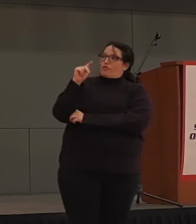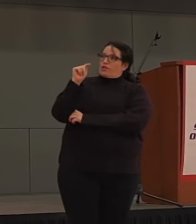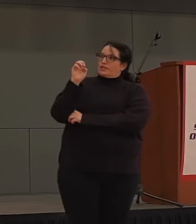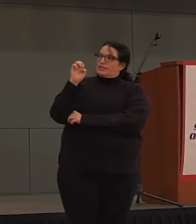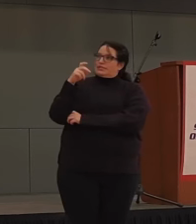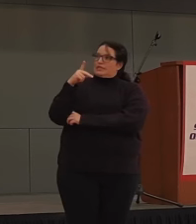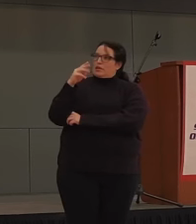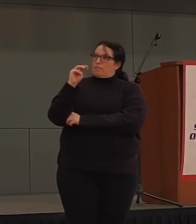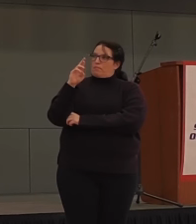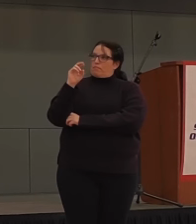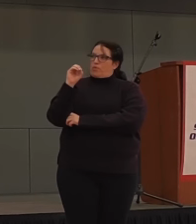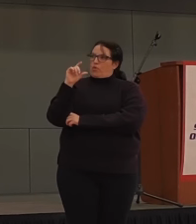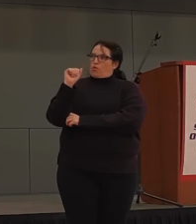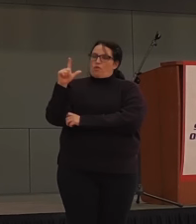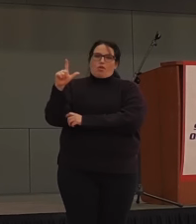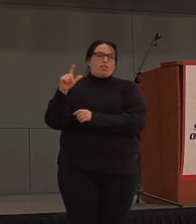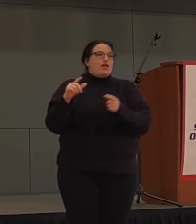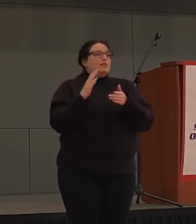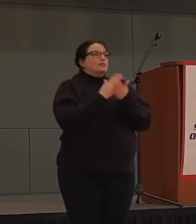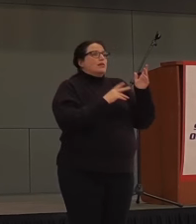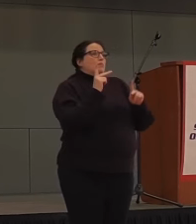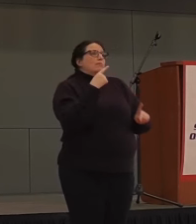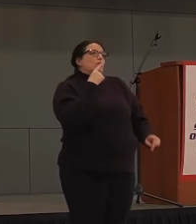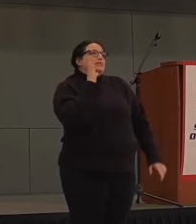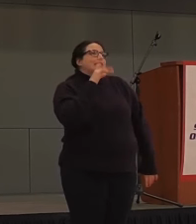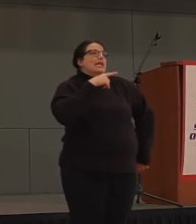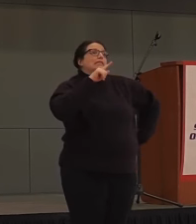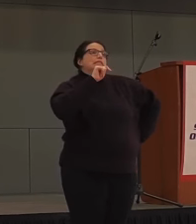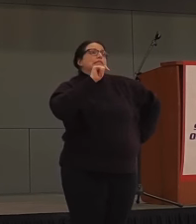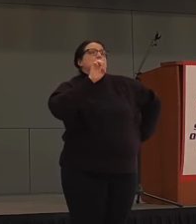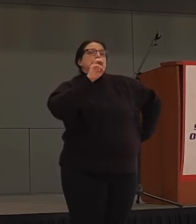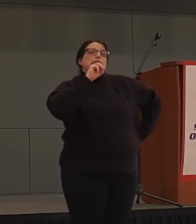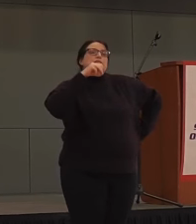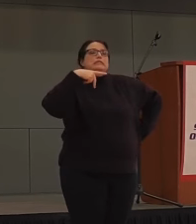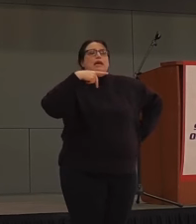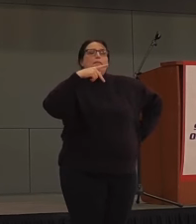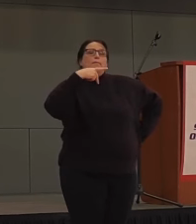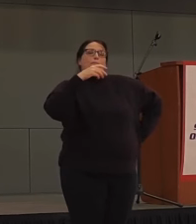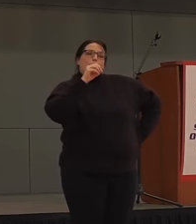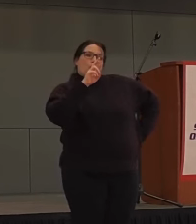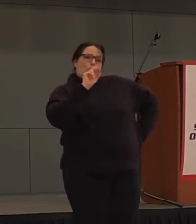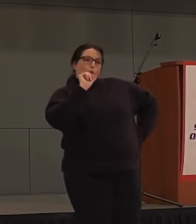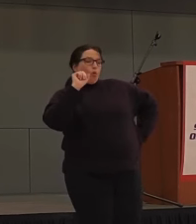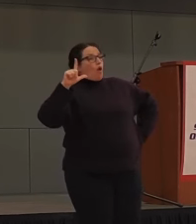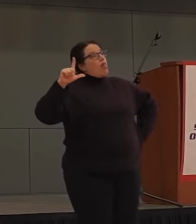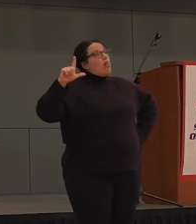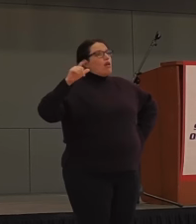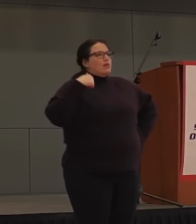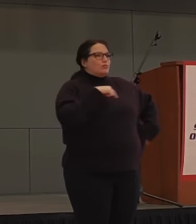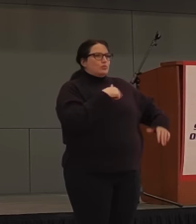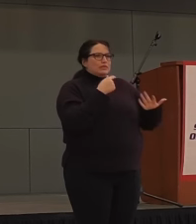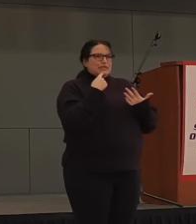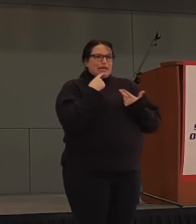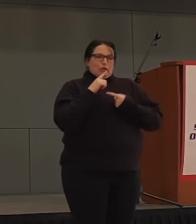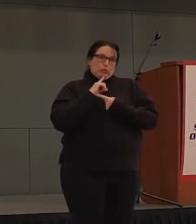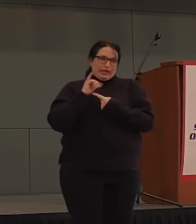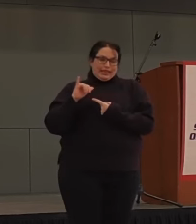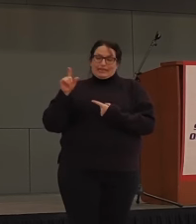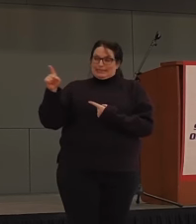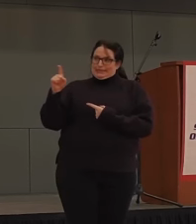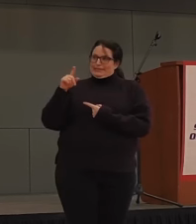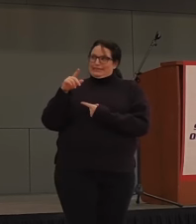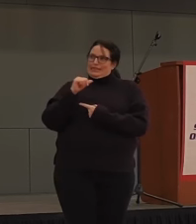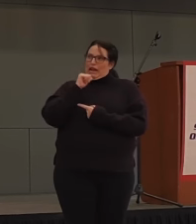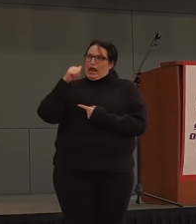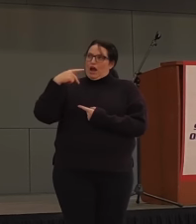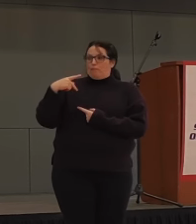is the way that it's pronounced. We don't have to make anybody feel bad if they say frontal temporal, but we can model